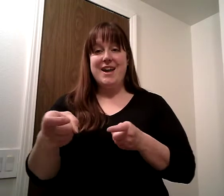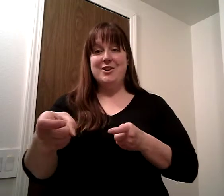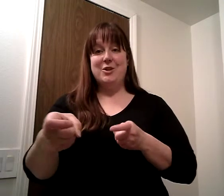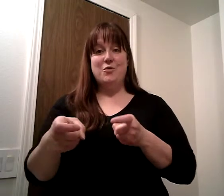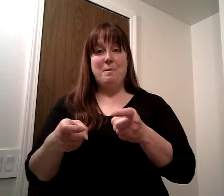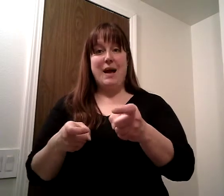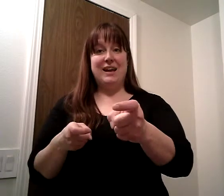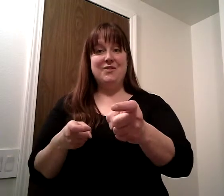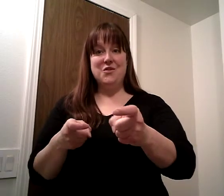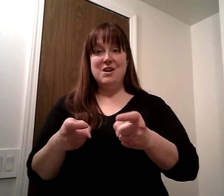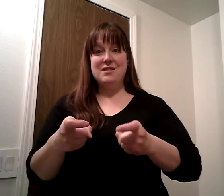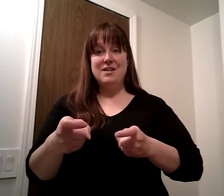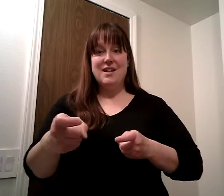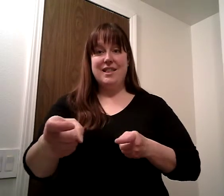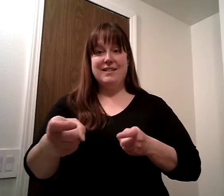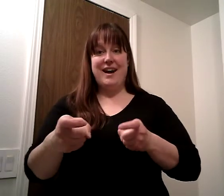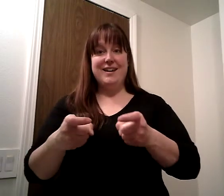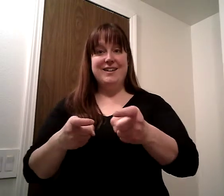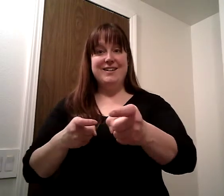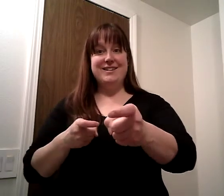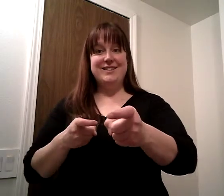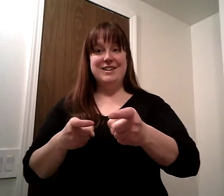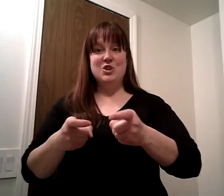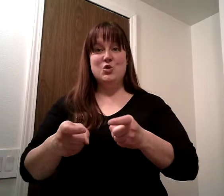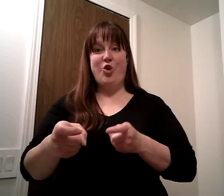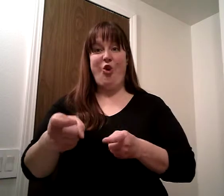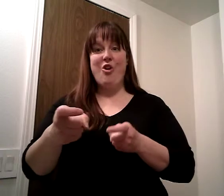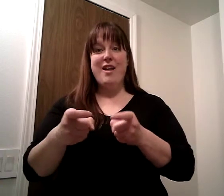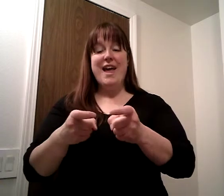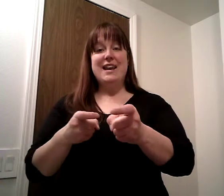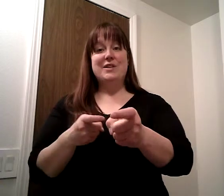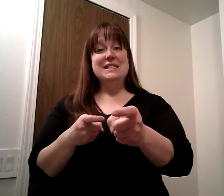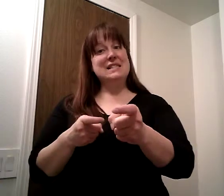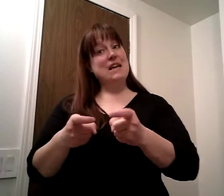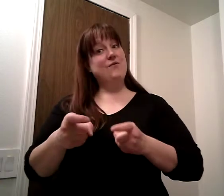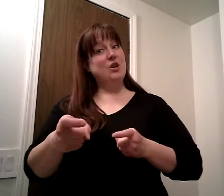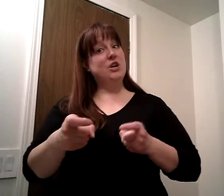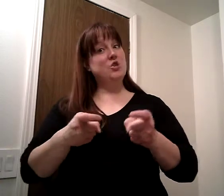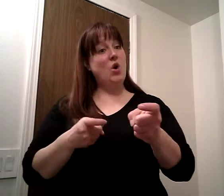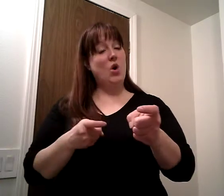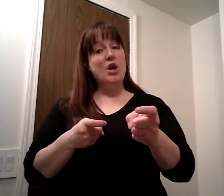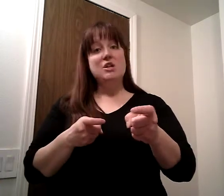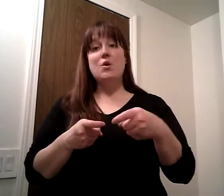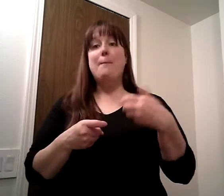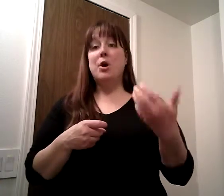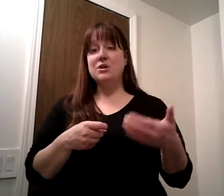you're going to move them back and forth like that. Control. Now this is the sign for control. So a person